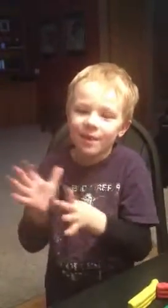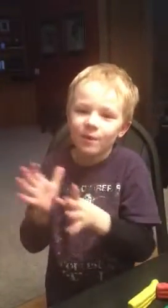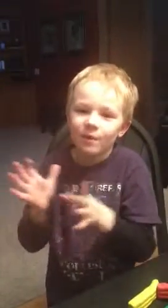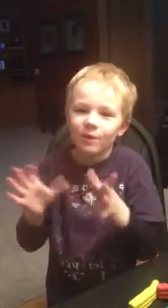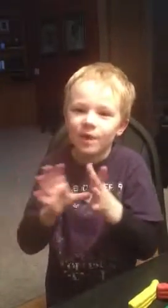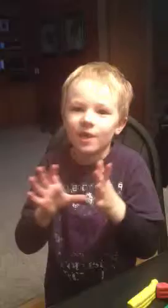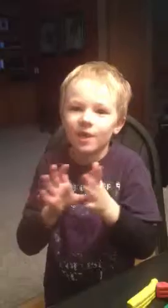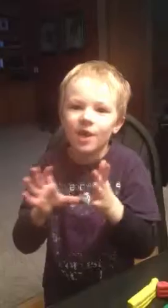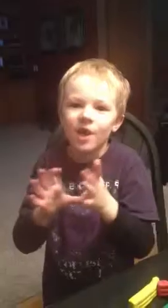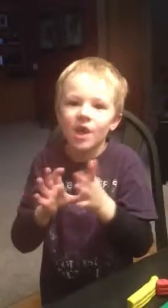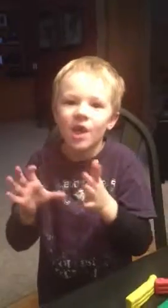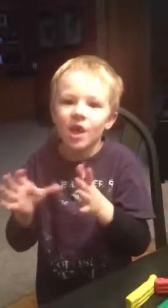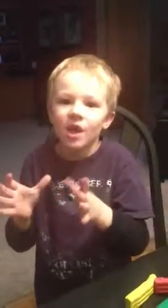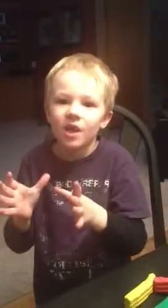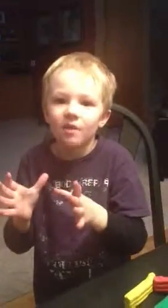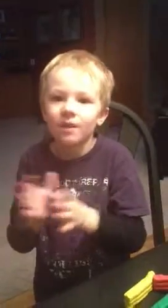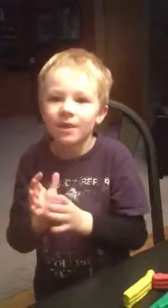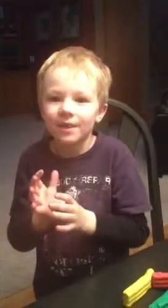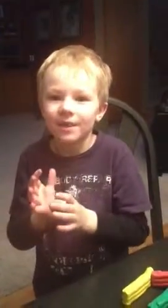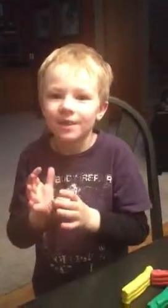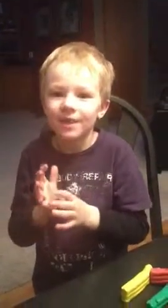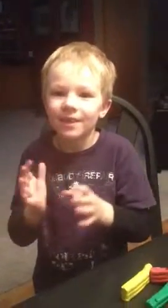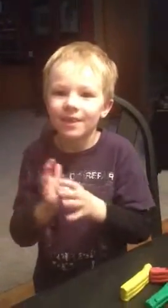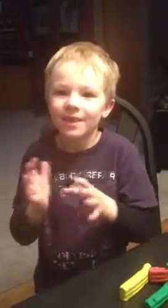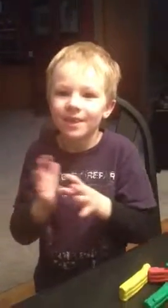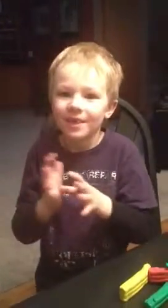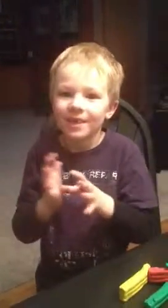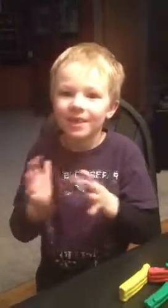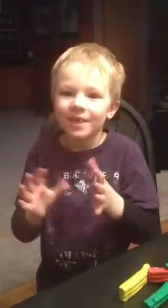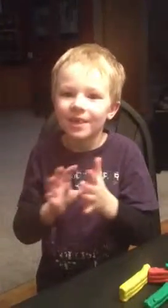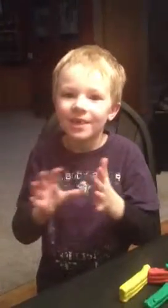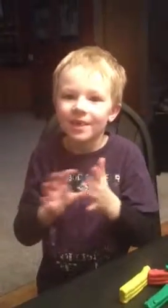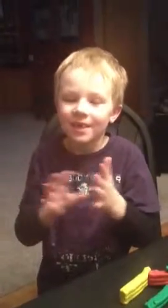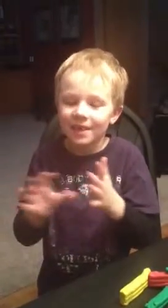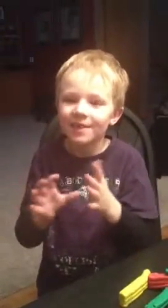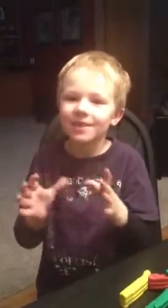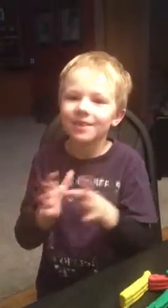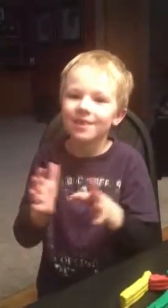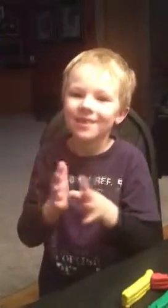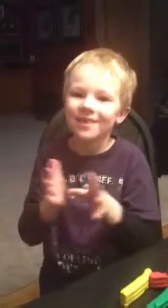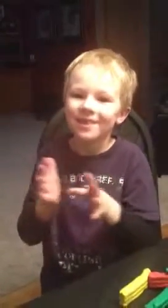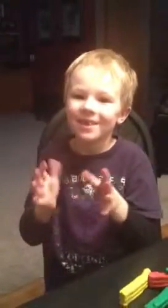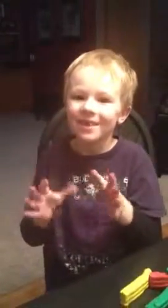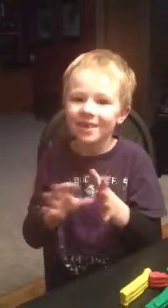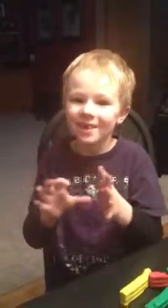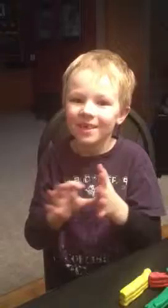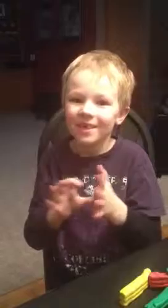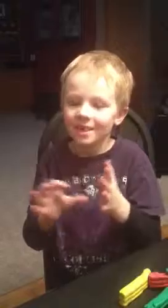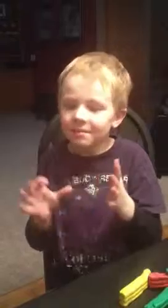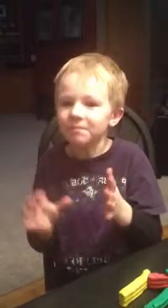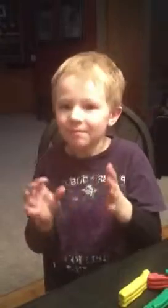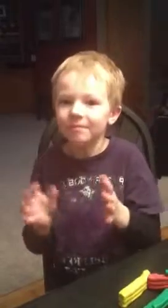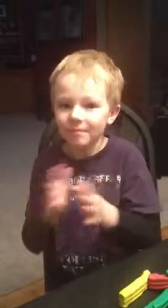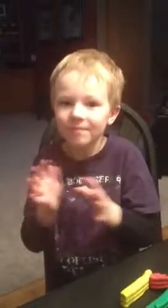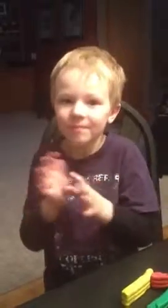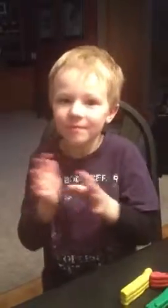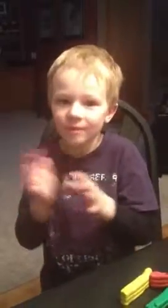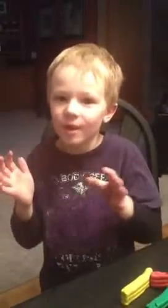you do it. Stop it. What? Are you serious? Yes. Did they teach you that at school? Really? Not at